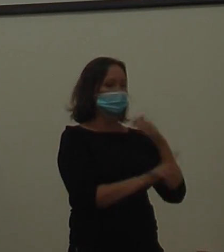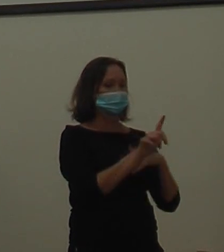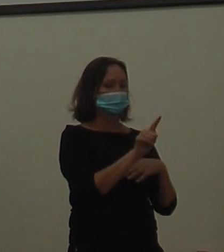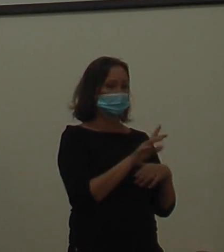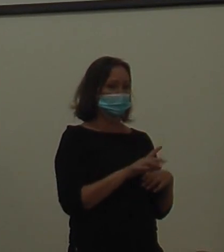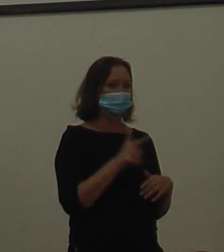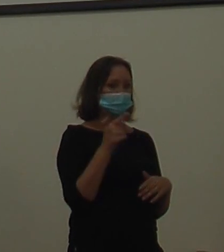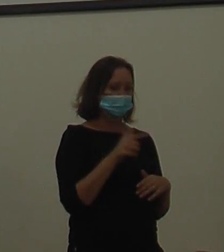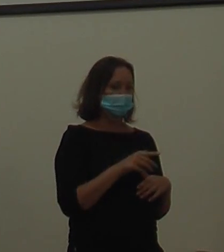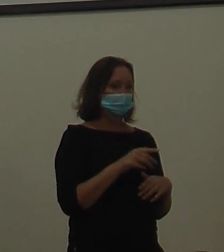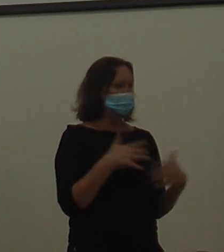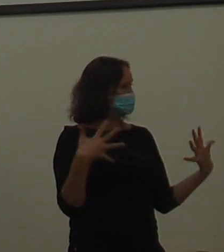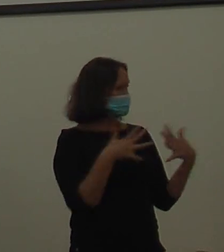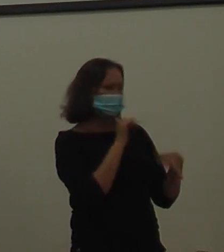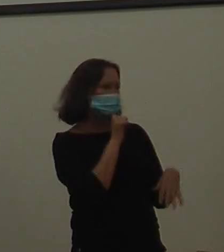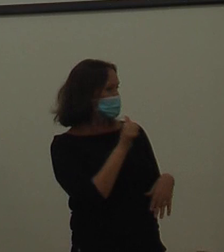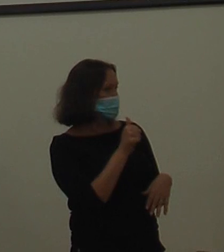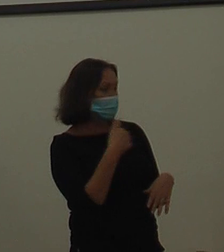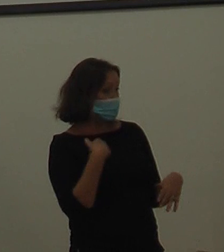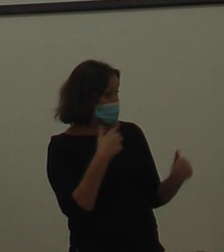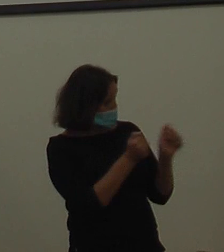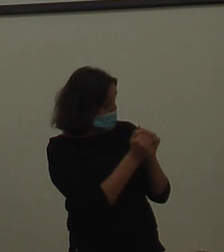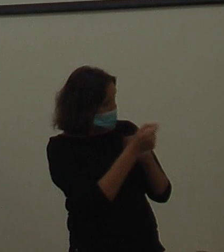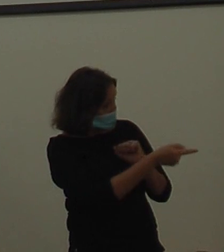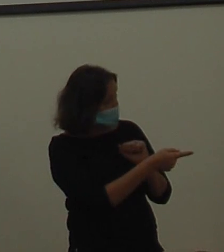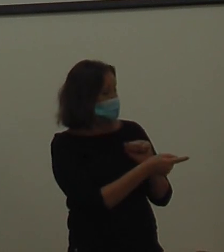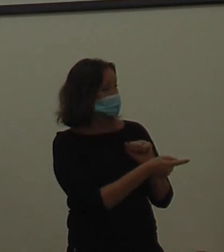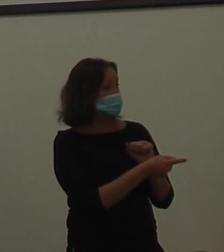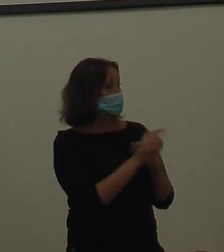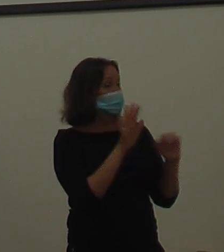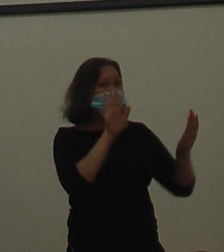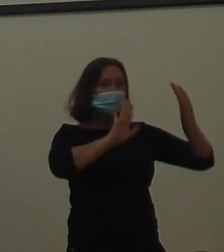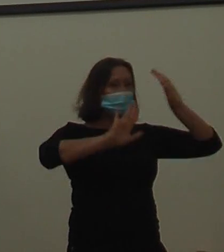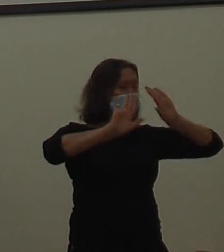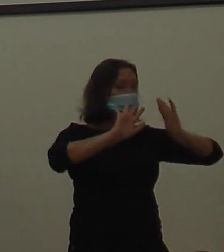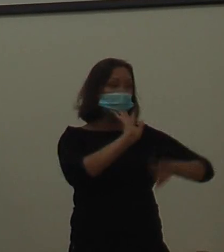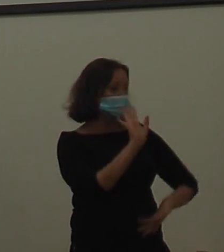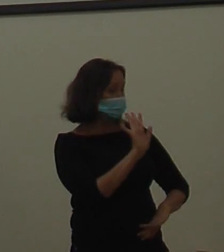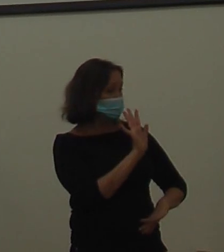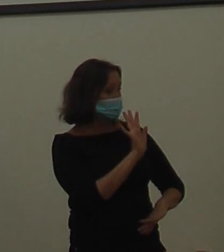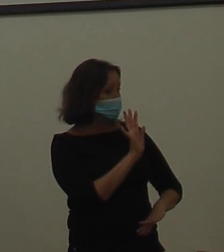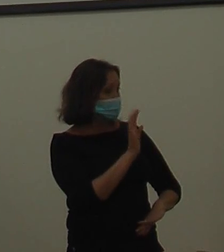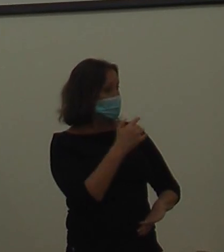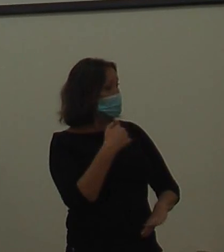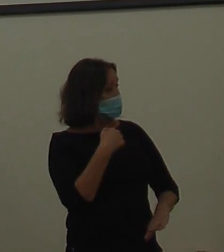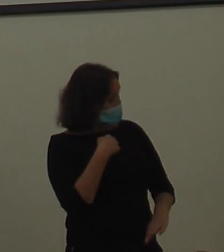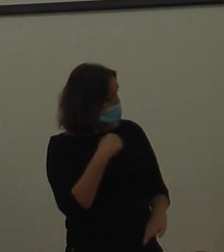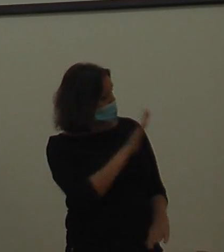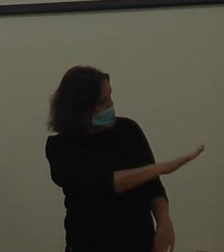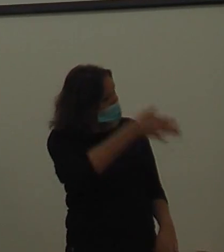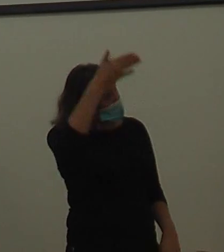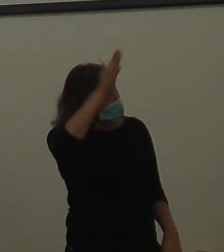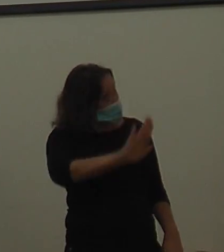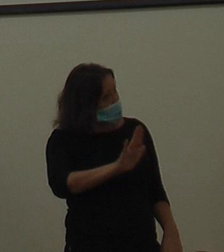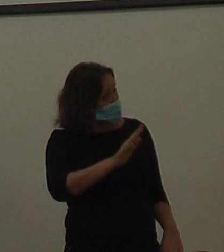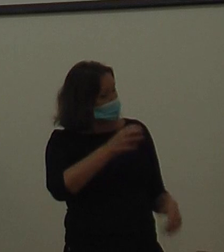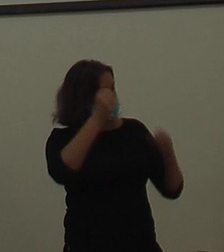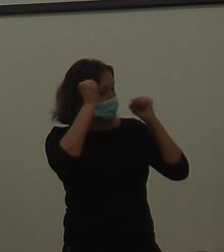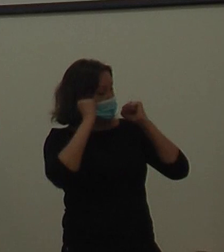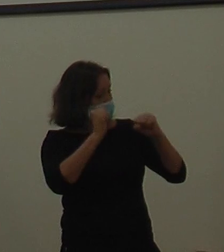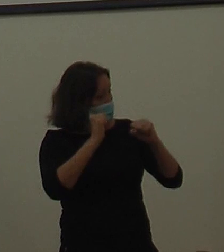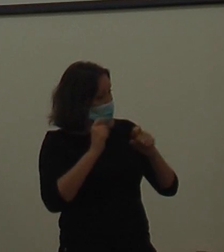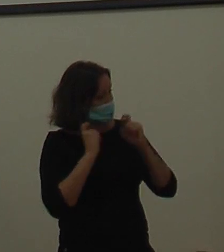with you. Be not dismayed, for I am your God. I will strengthen